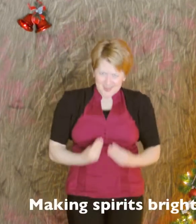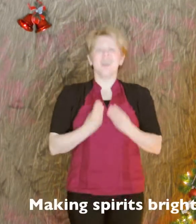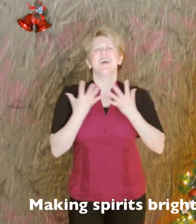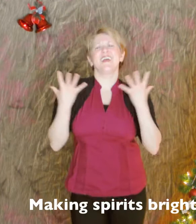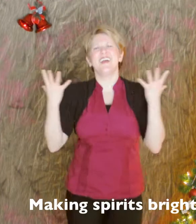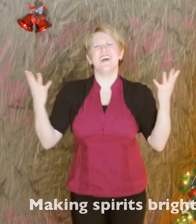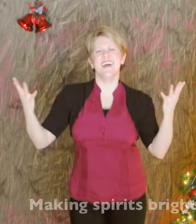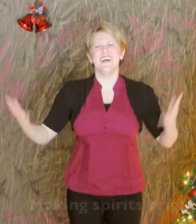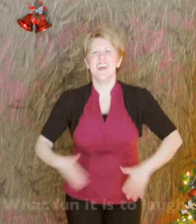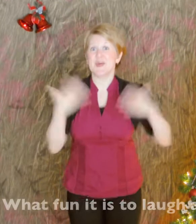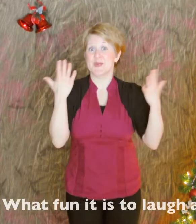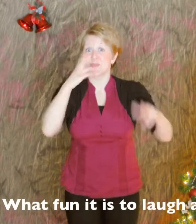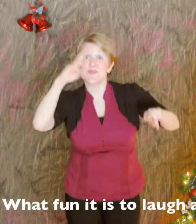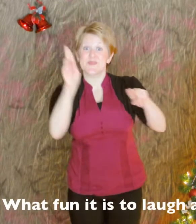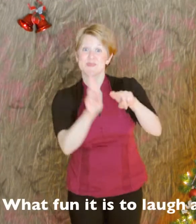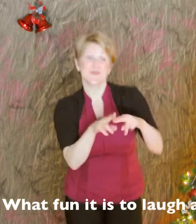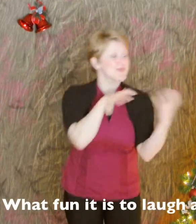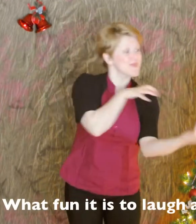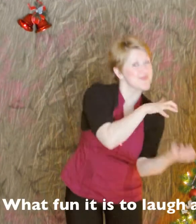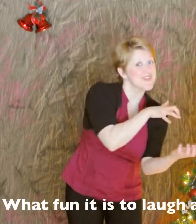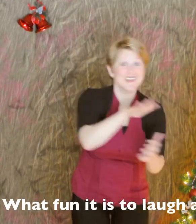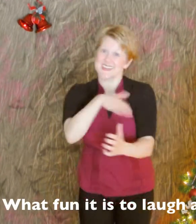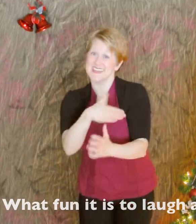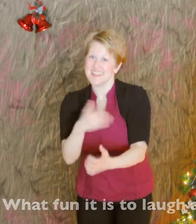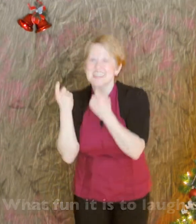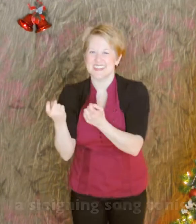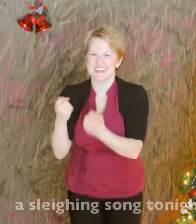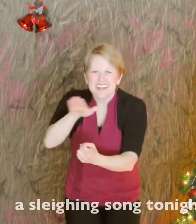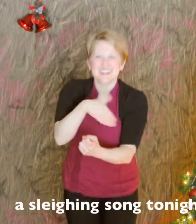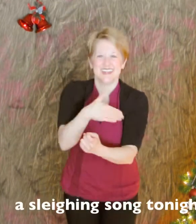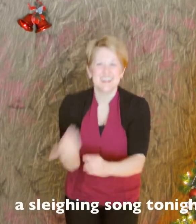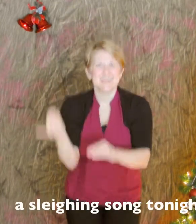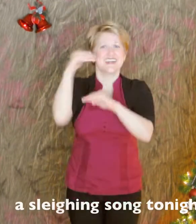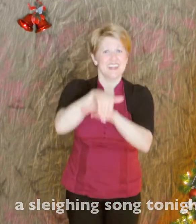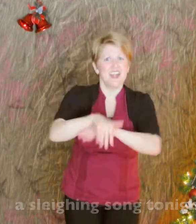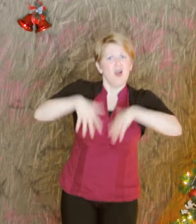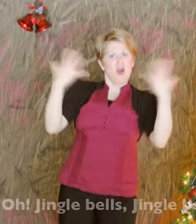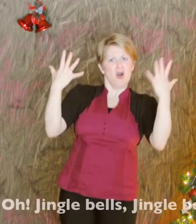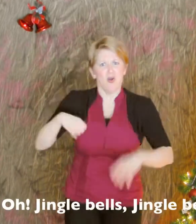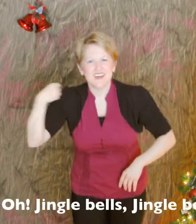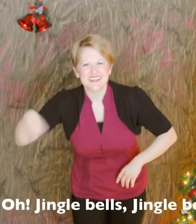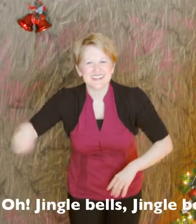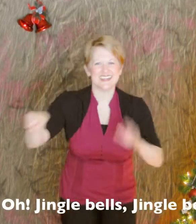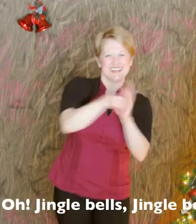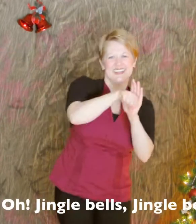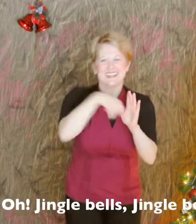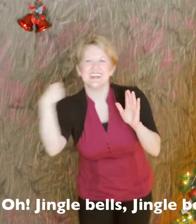spirits bright What fun it is to ride in a one open sleigh Oh, jingle bells,